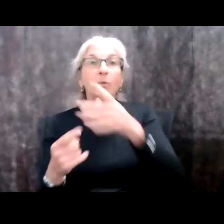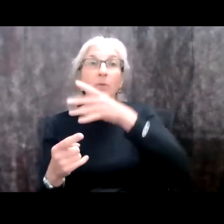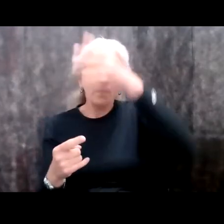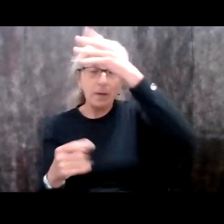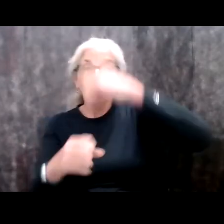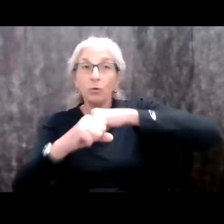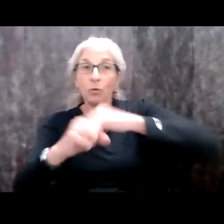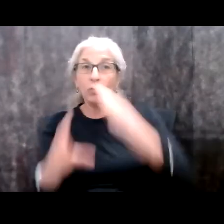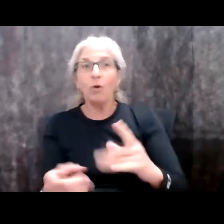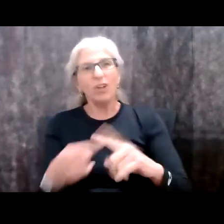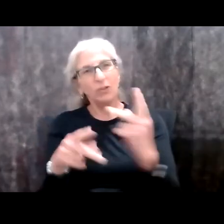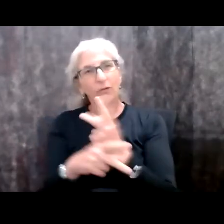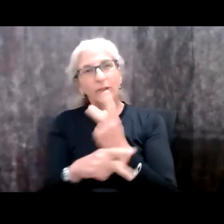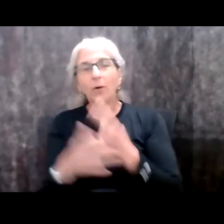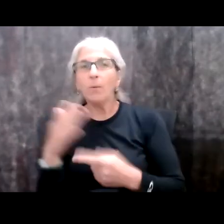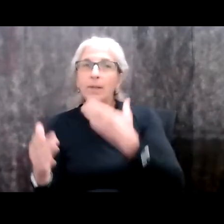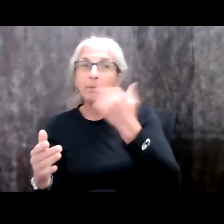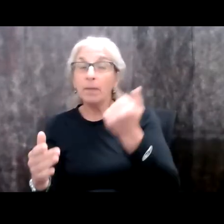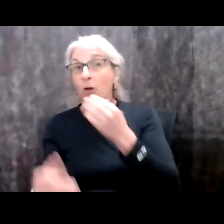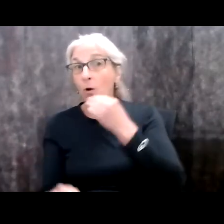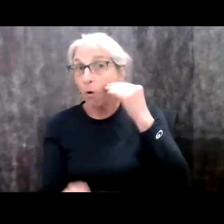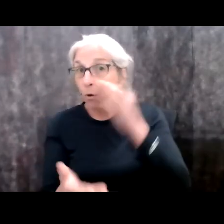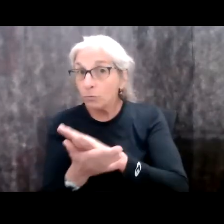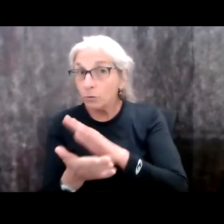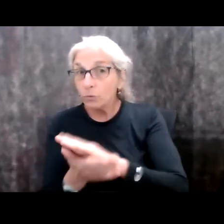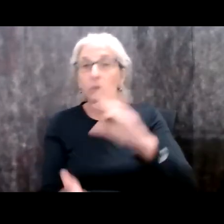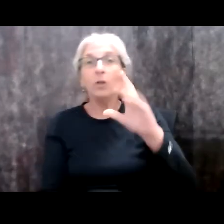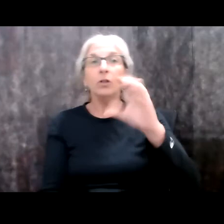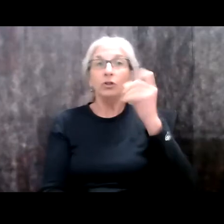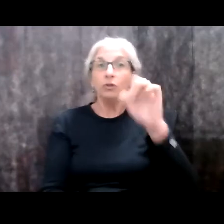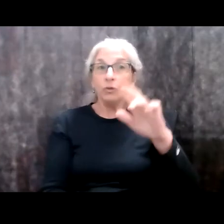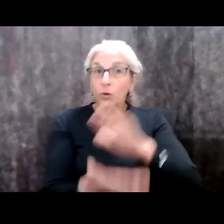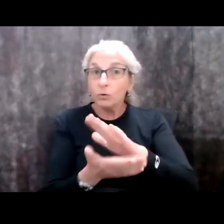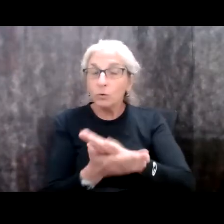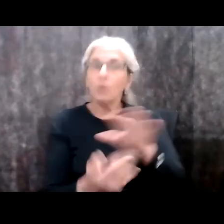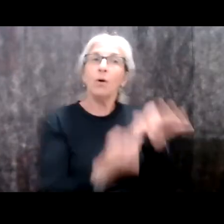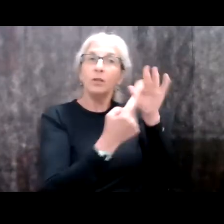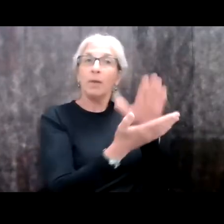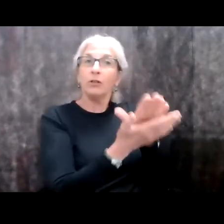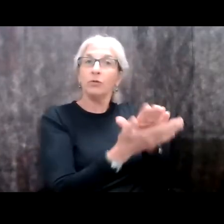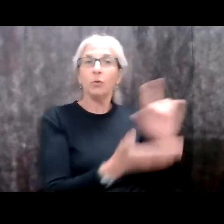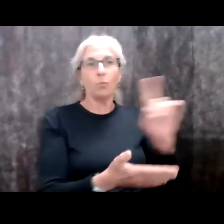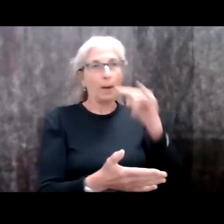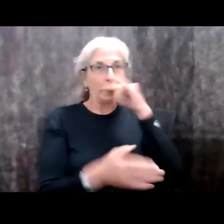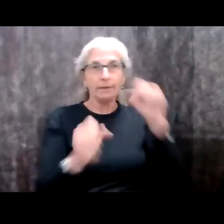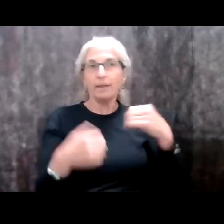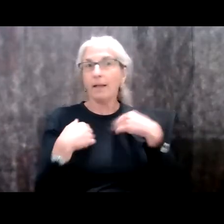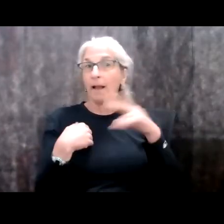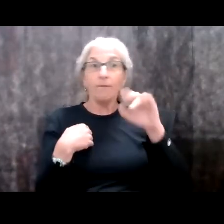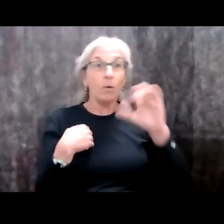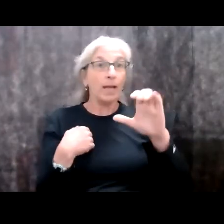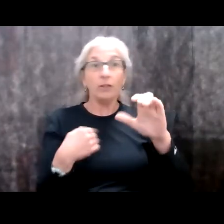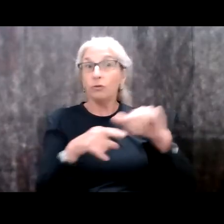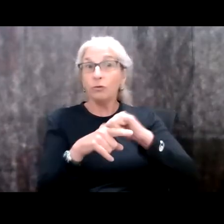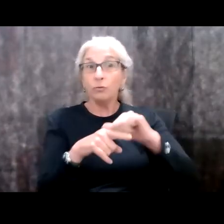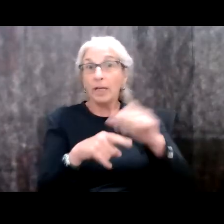choice for them, be it homeschooling, be it a charter school, or be it a special school of needs where these kids can have vocational trainings, or if they want to go into the field of